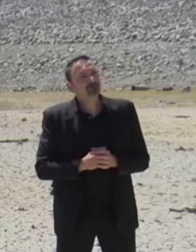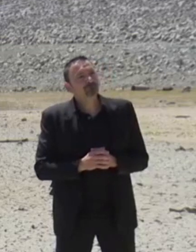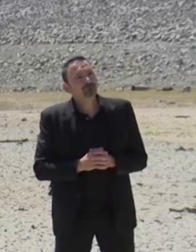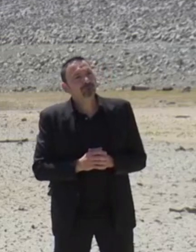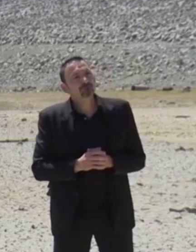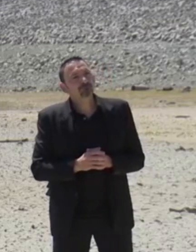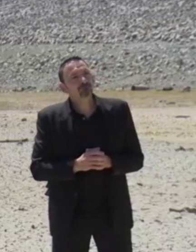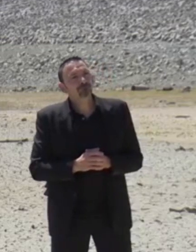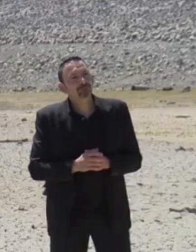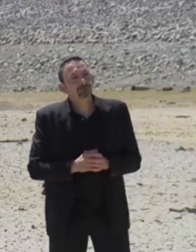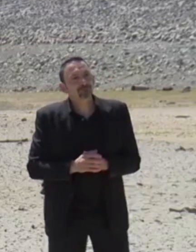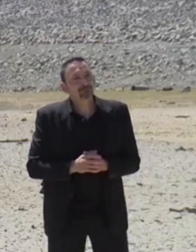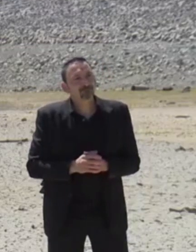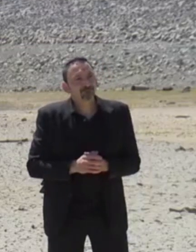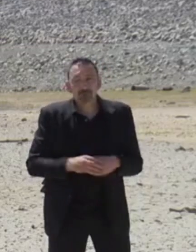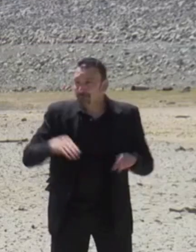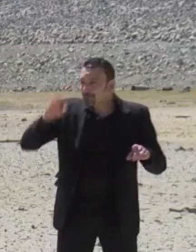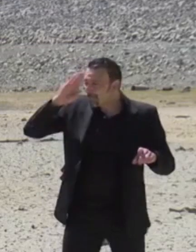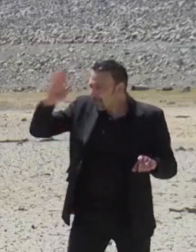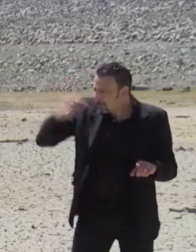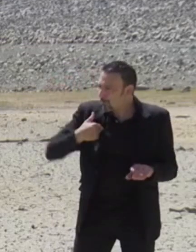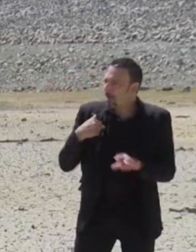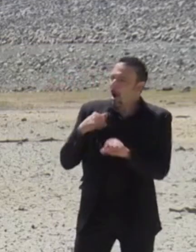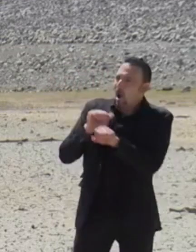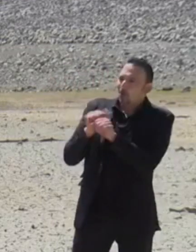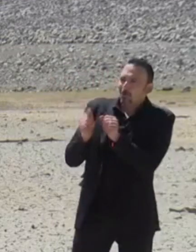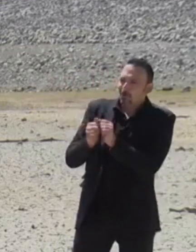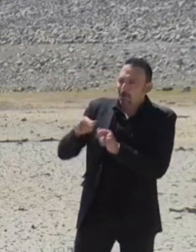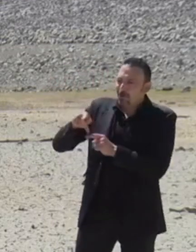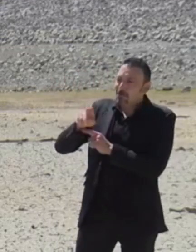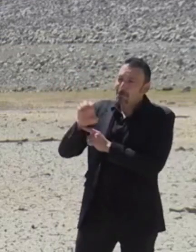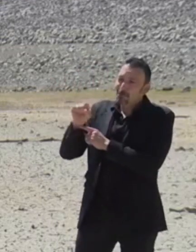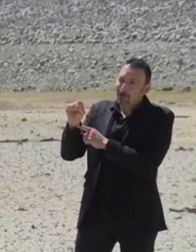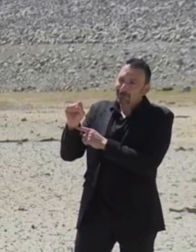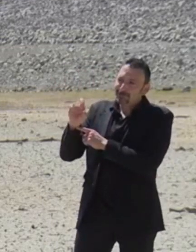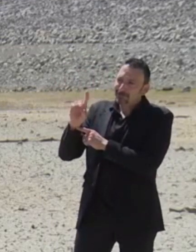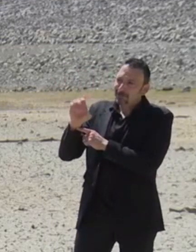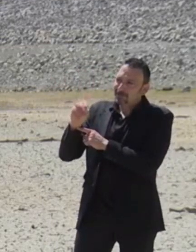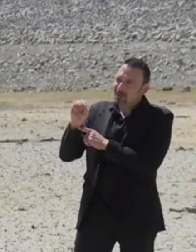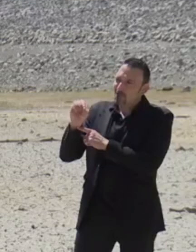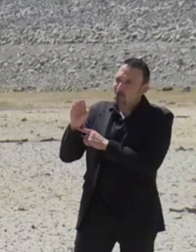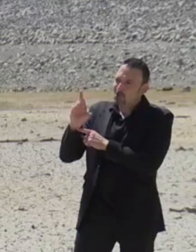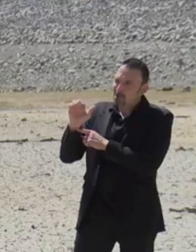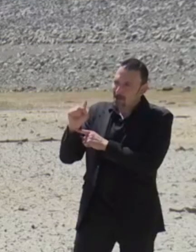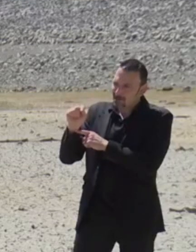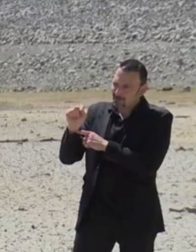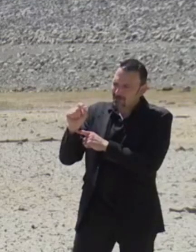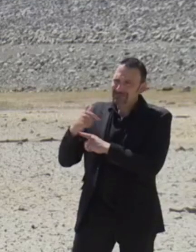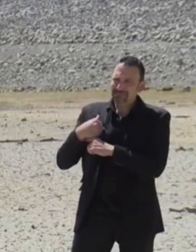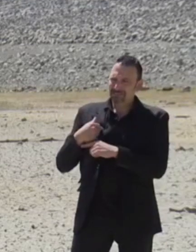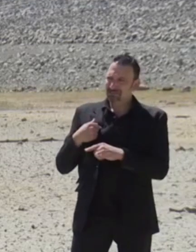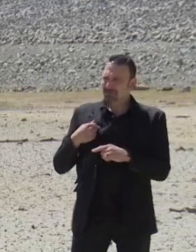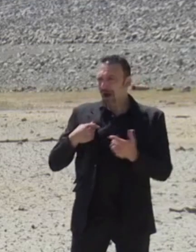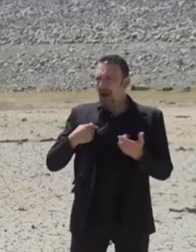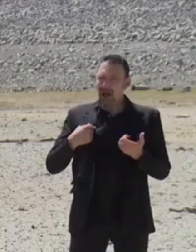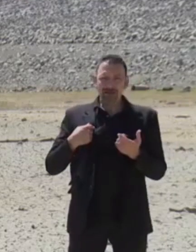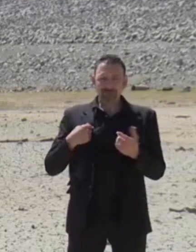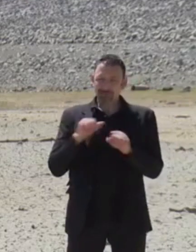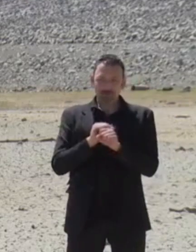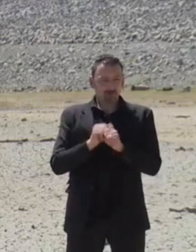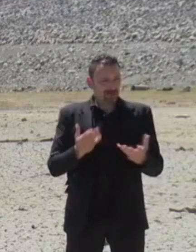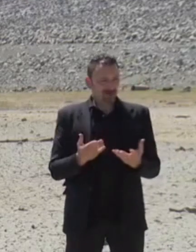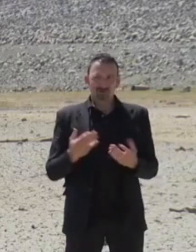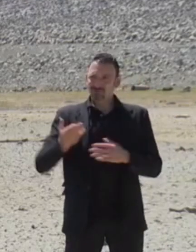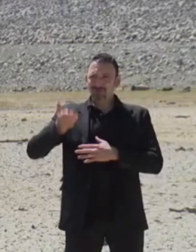Hi, Mary Callahan. I'm with the Press Democrat newspaper. So I cover this region, and we've been through this last